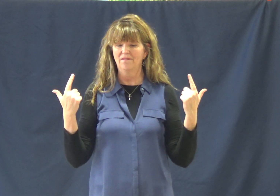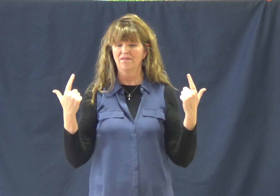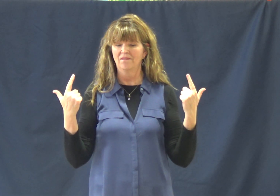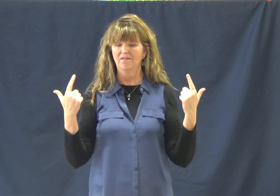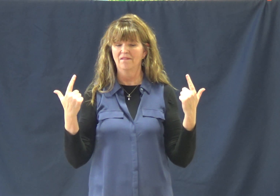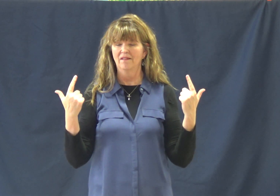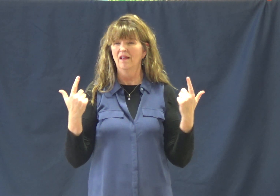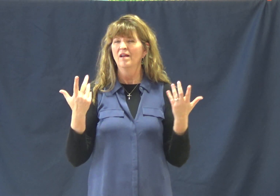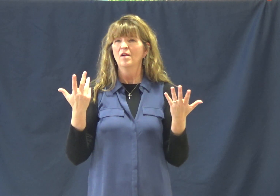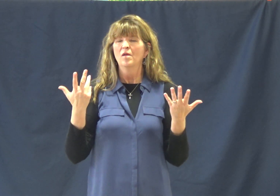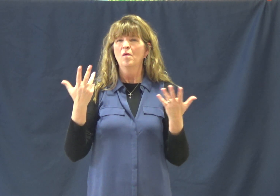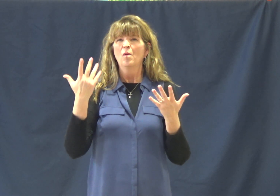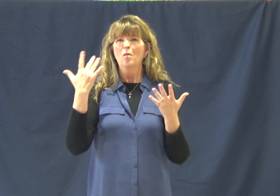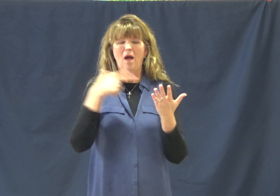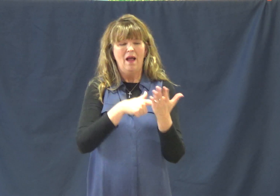life.